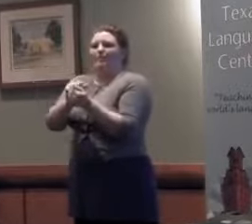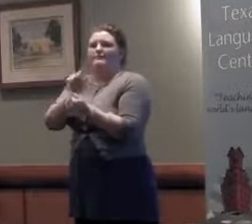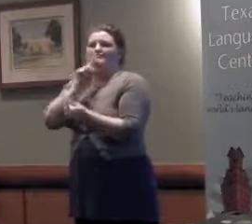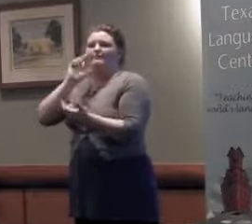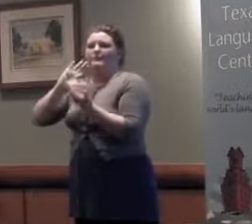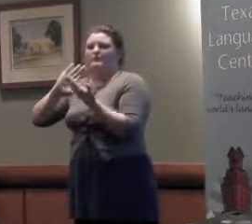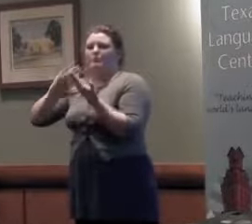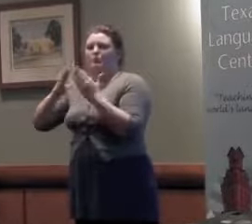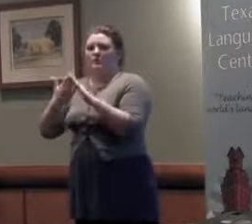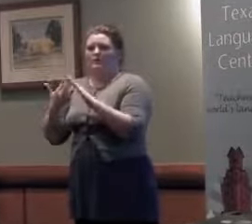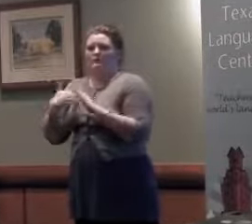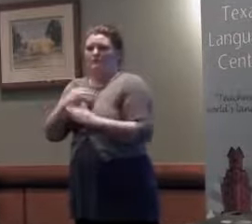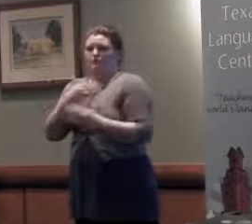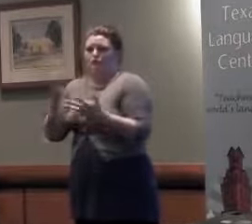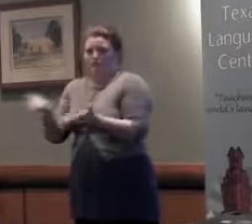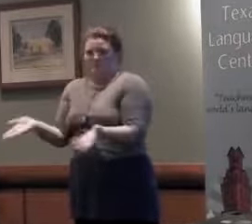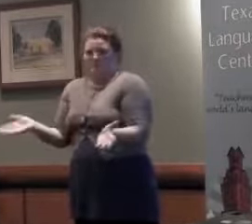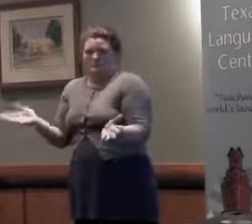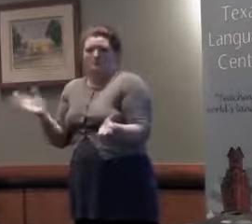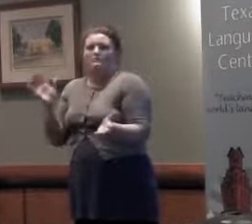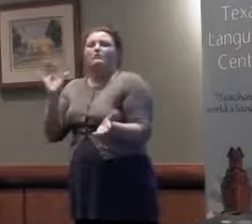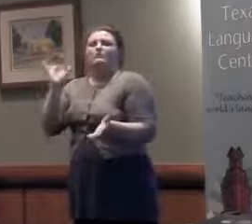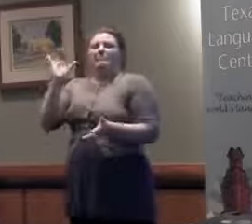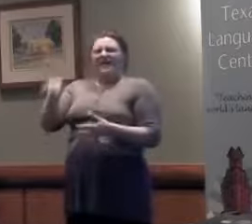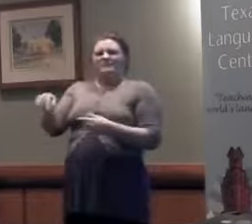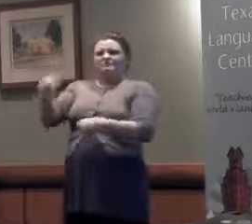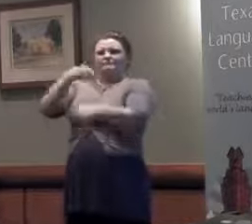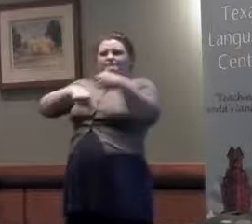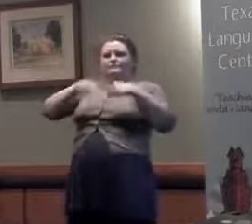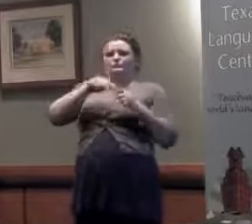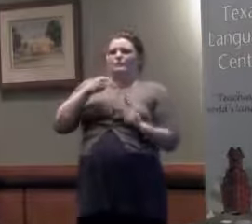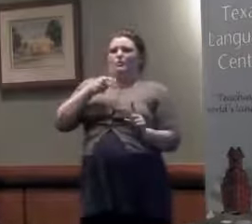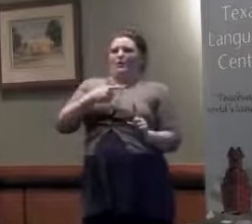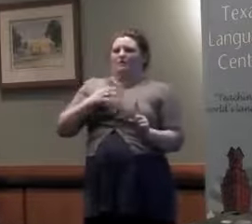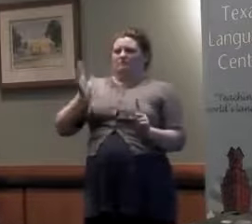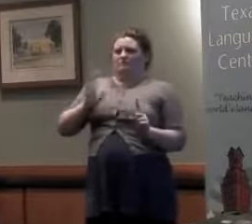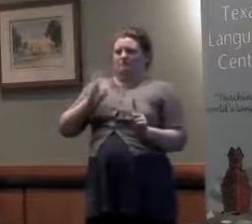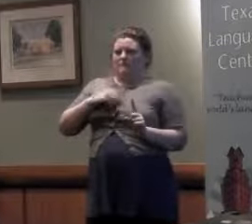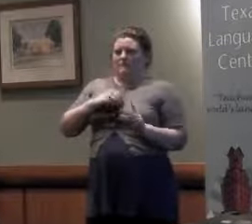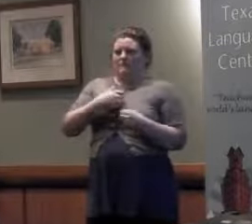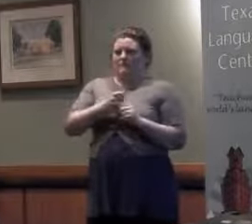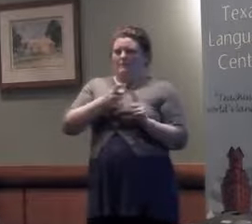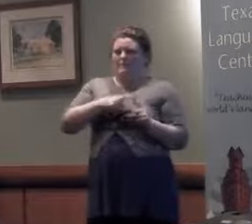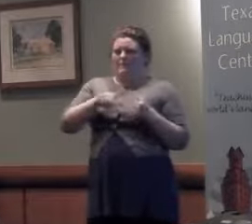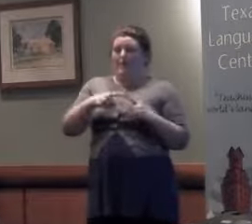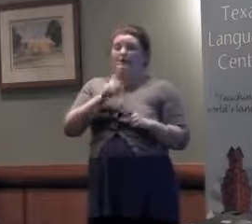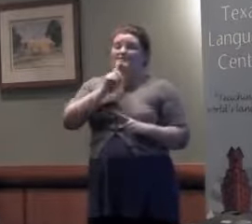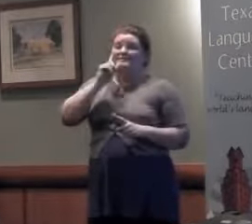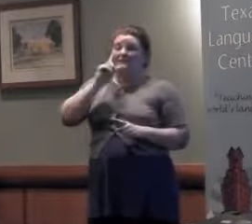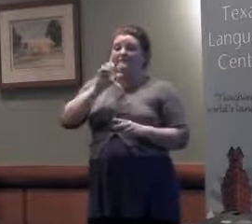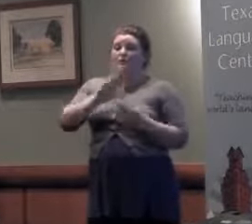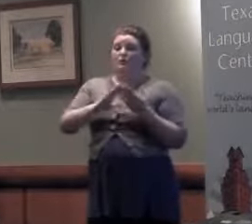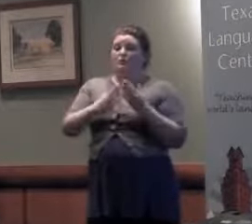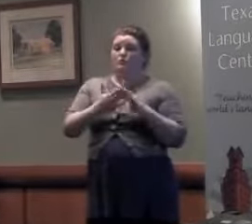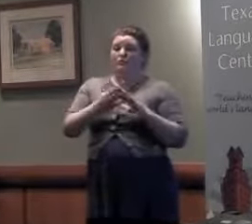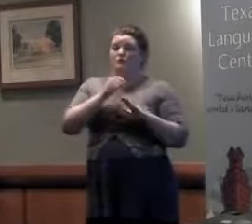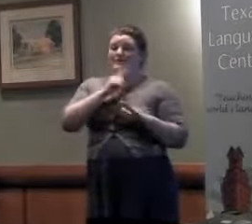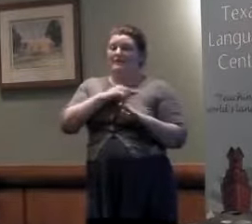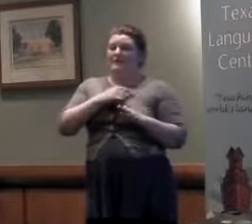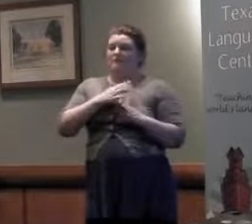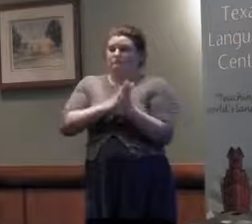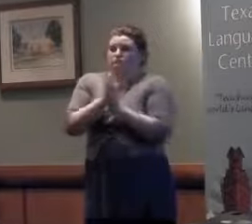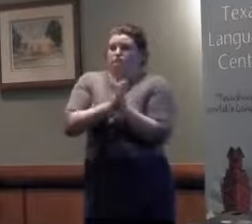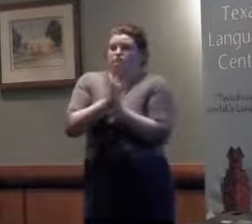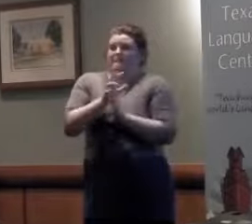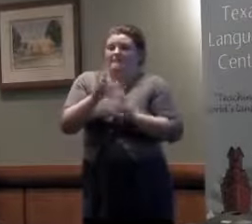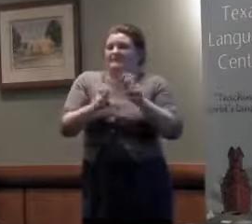deaf community. And this goes back to that earlier point that I made about the deaf community being very invested in the teaching of ASL. I